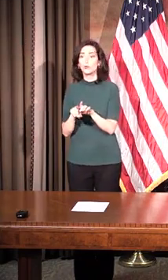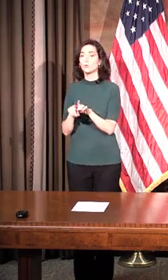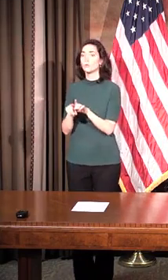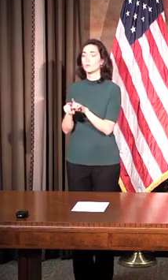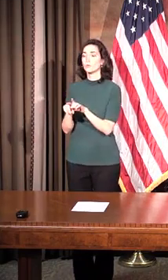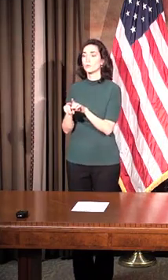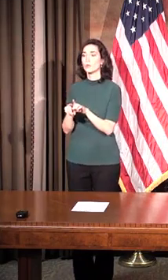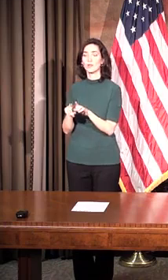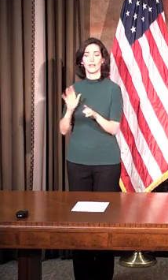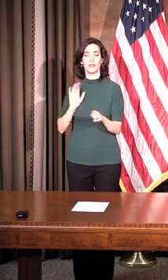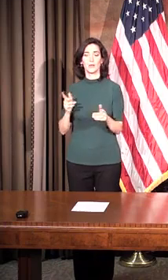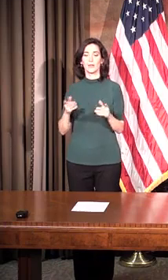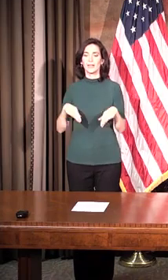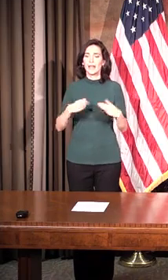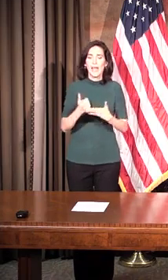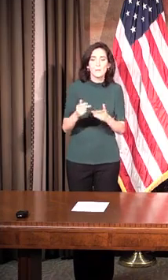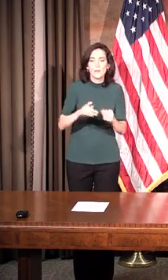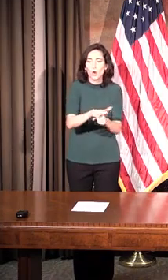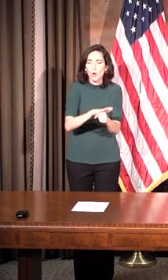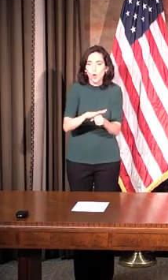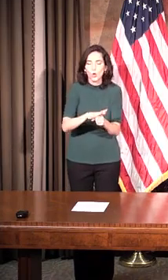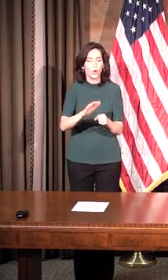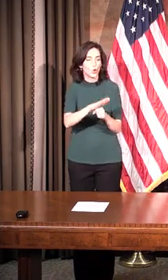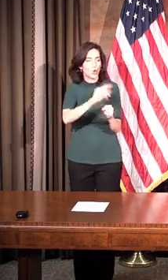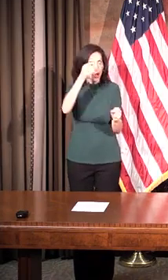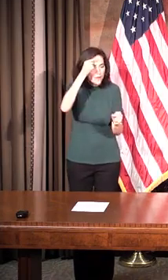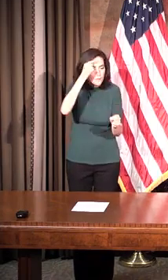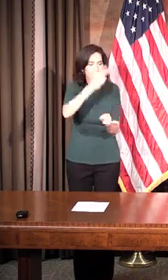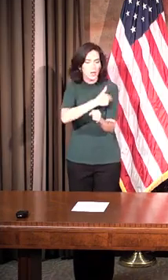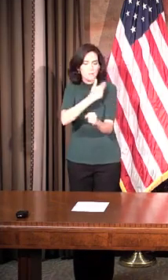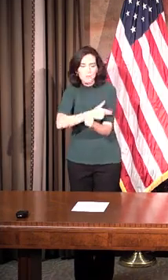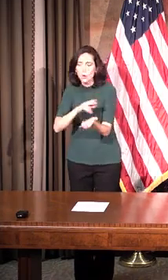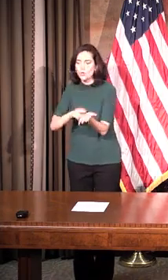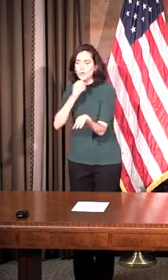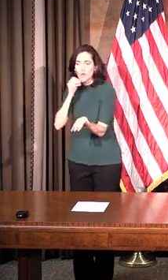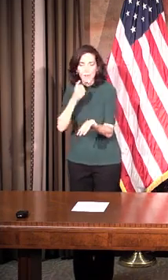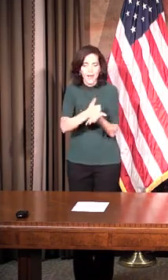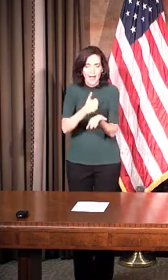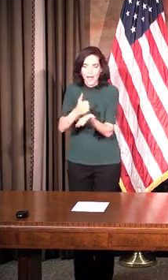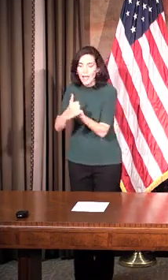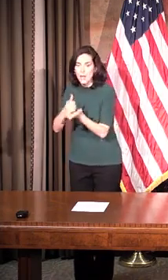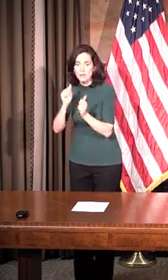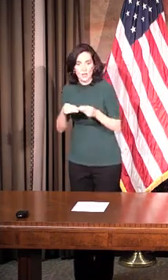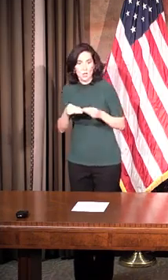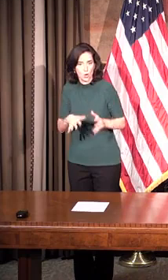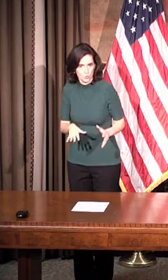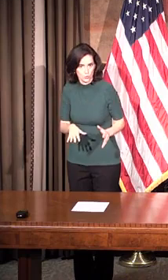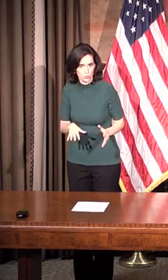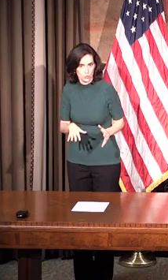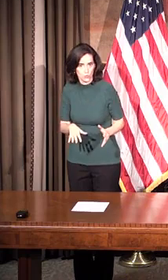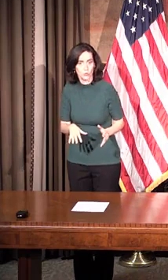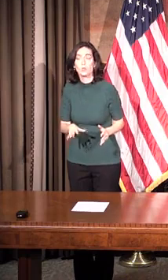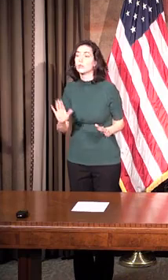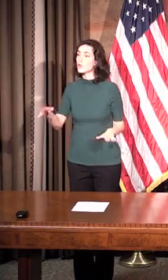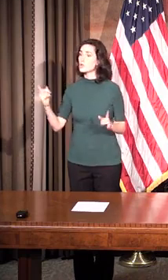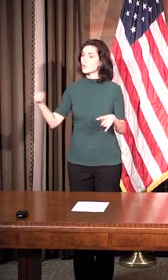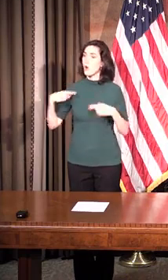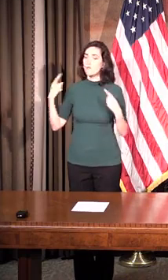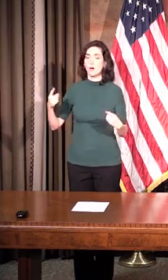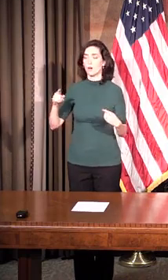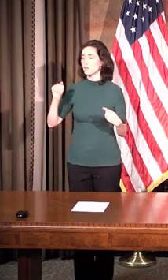providing locals, whether it's local governments, hospitals, nursing homes, so forth. And just on requests that we have received